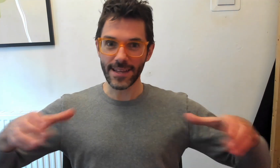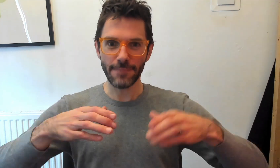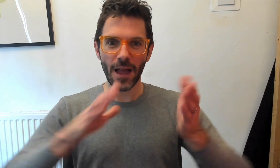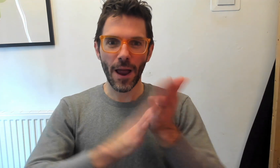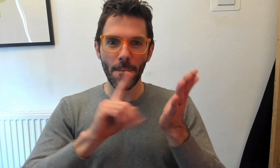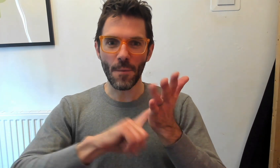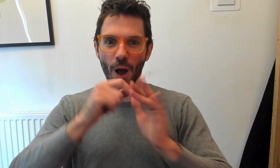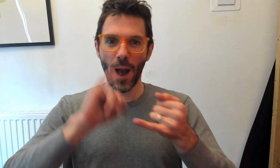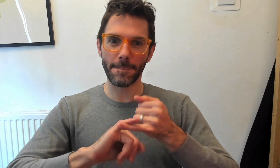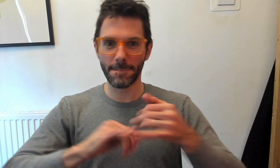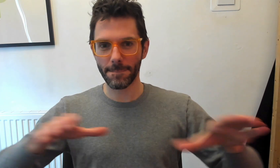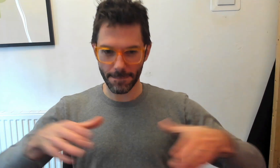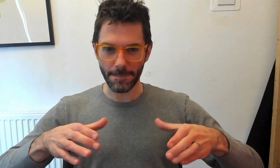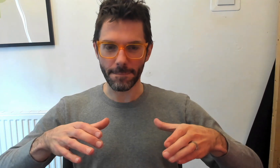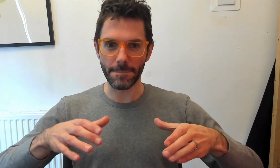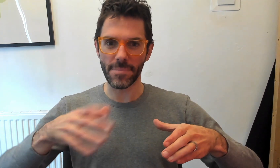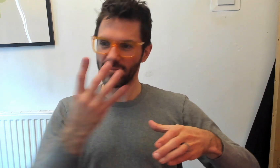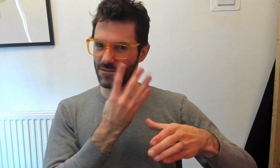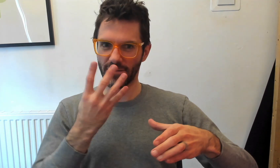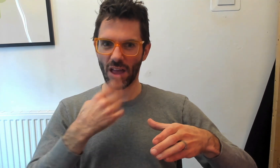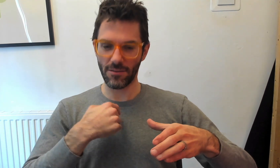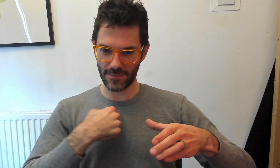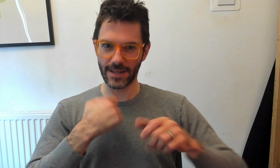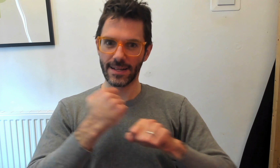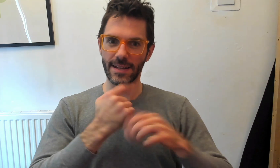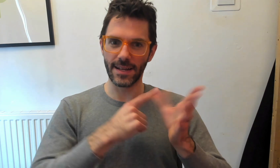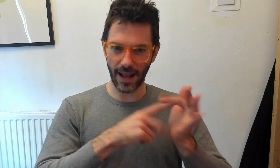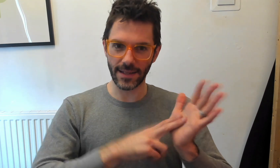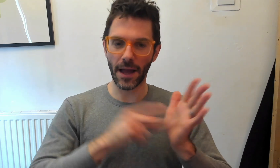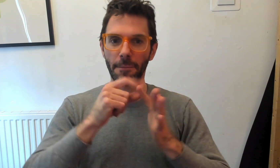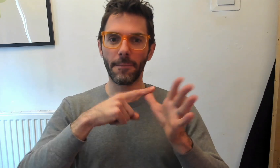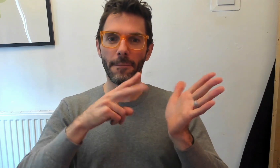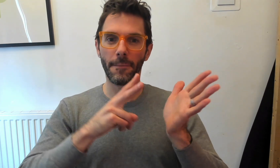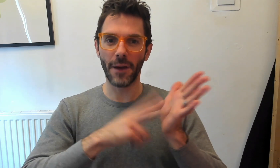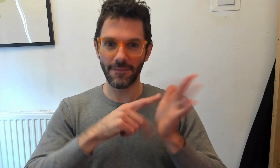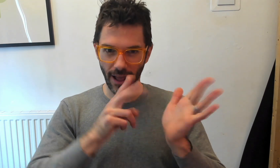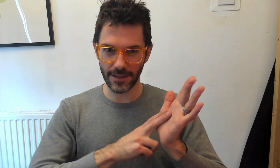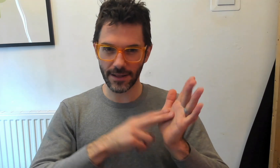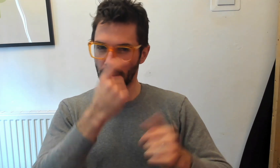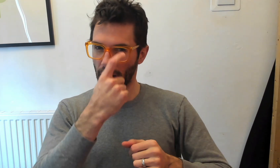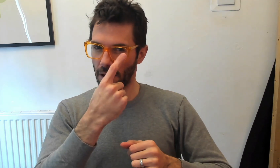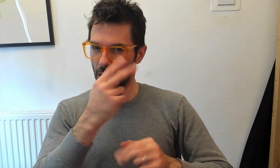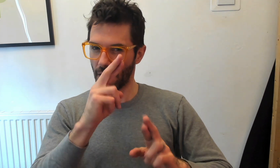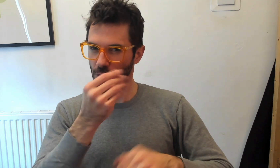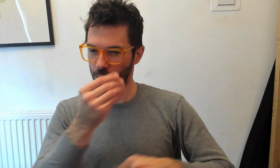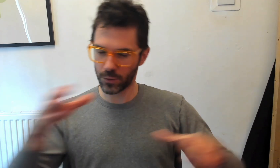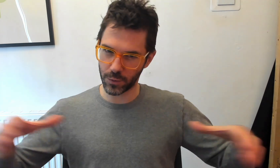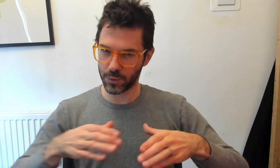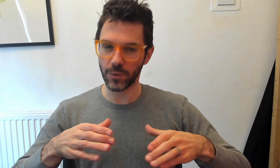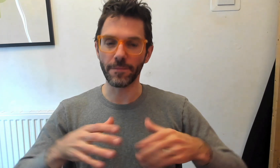The MLOps team consists of myself, Galen, Pavlin, and one more member of staff, hopefully to